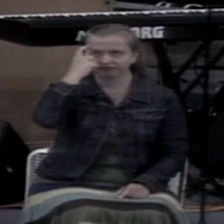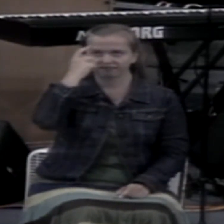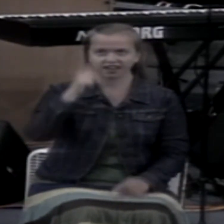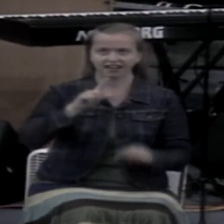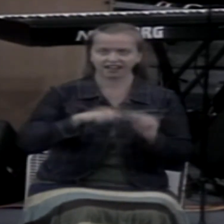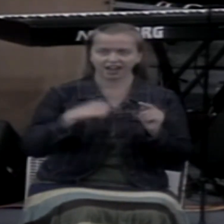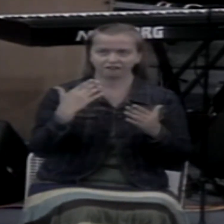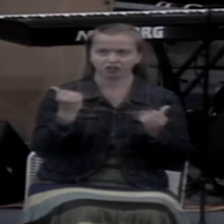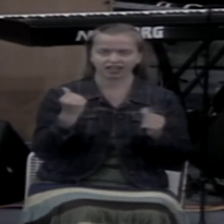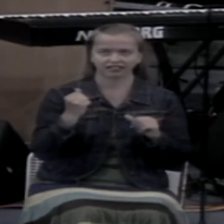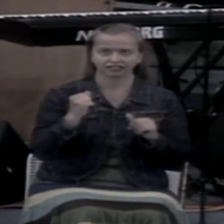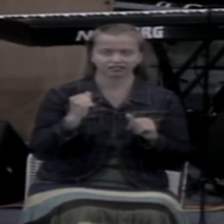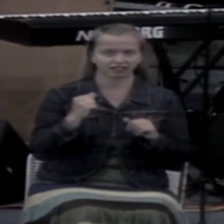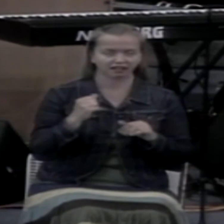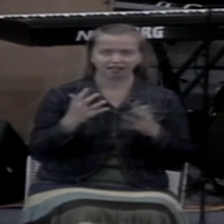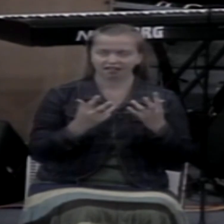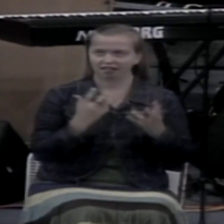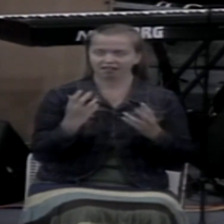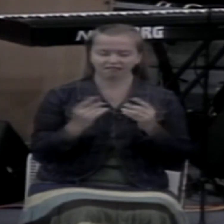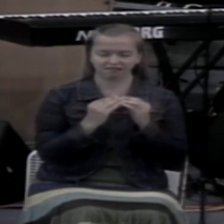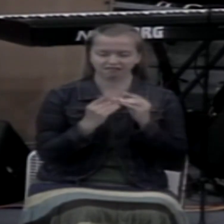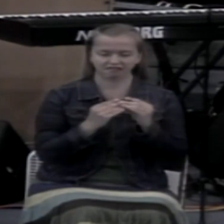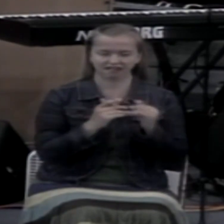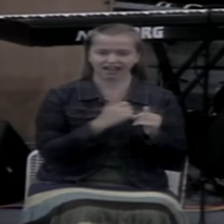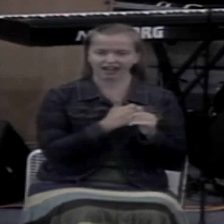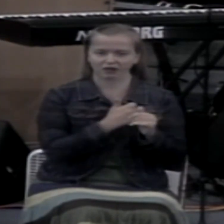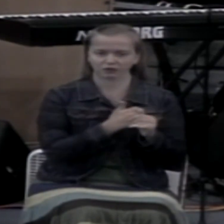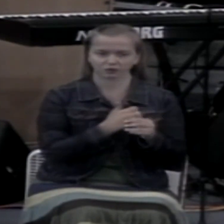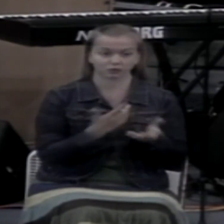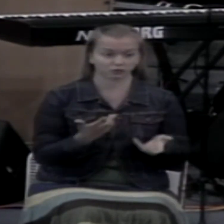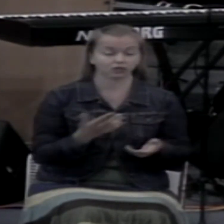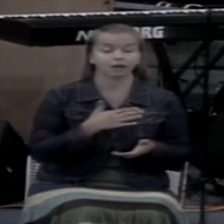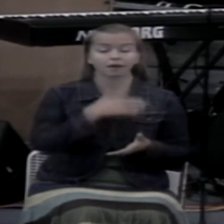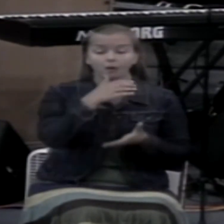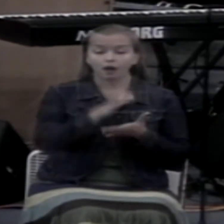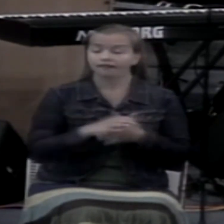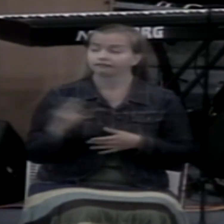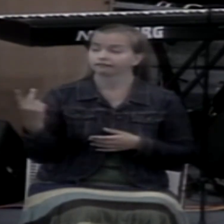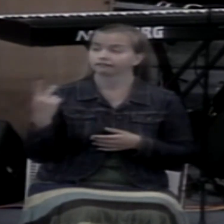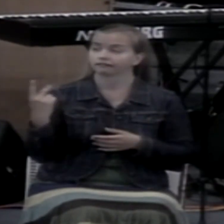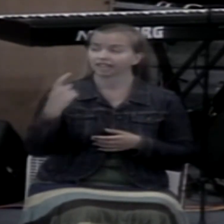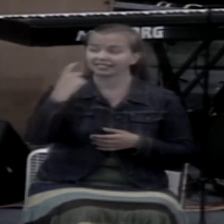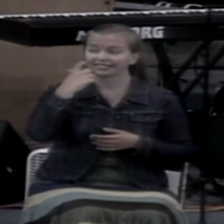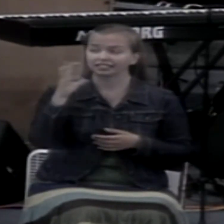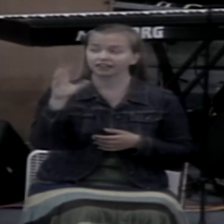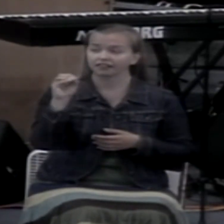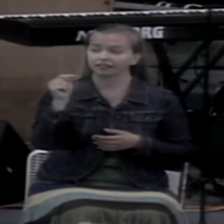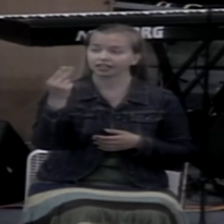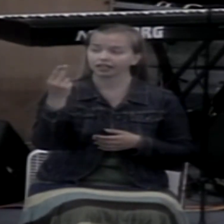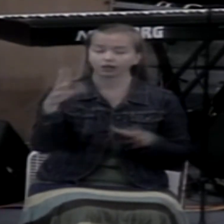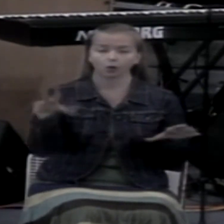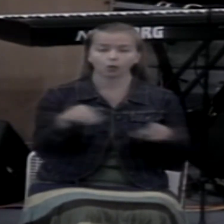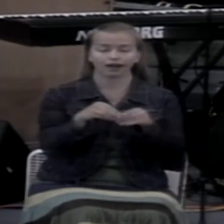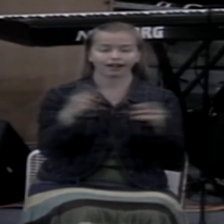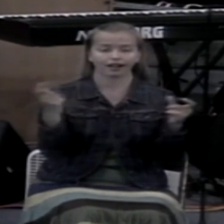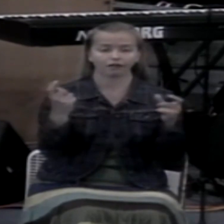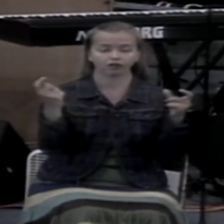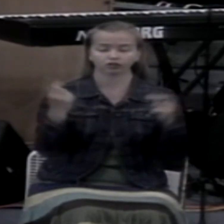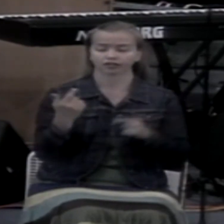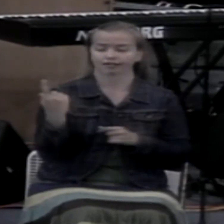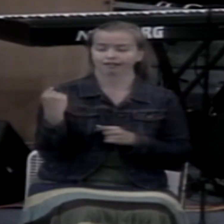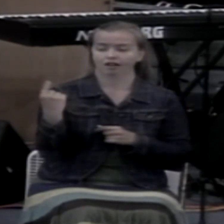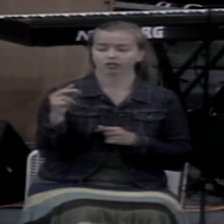And if you were to want to stir me up, you just come around and start talking to me about my wife, something about her that you don't like.